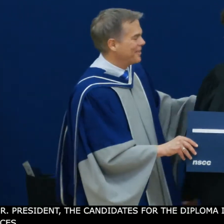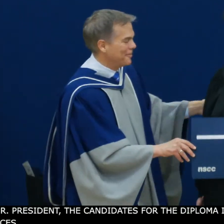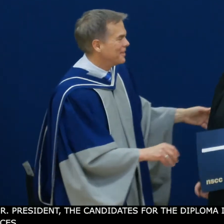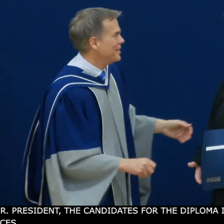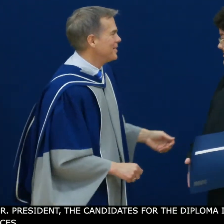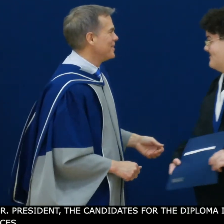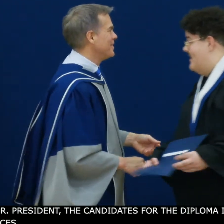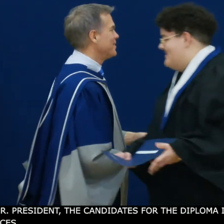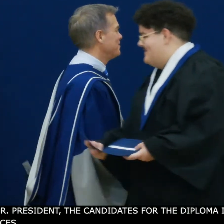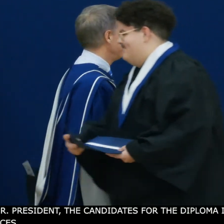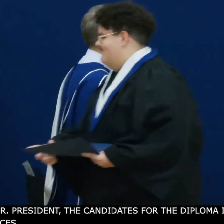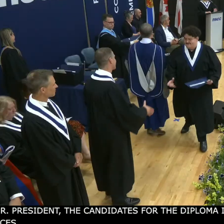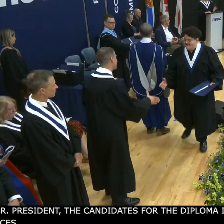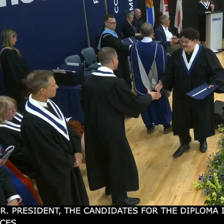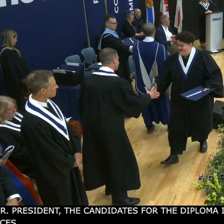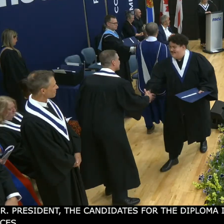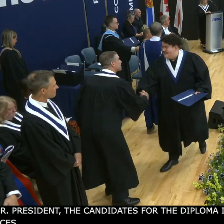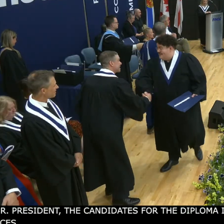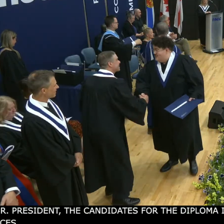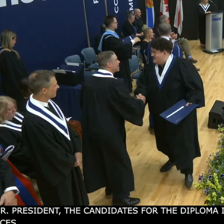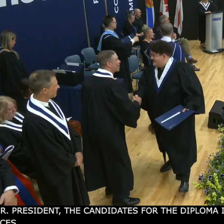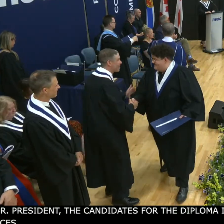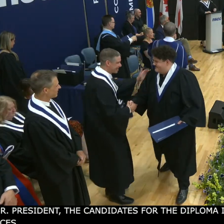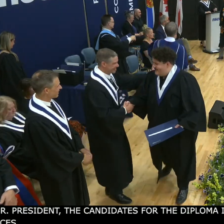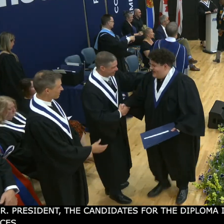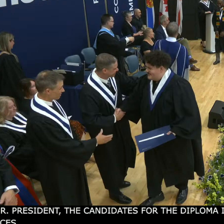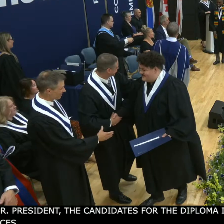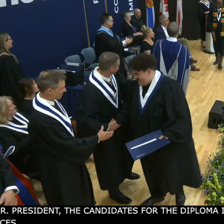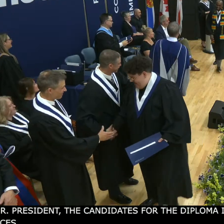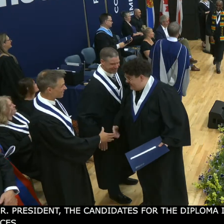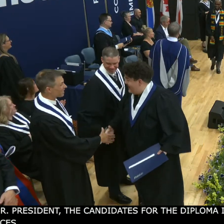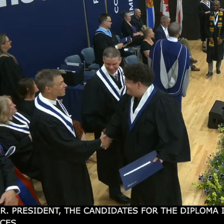Emeka Madukwe.